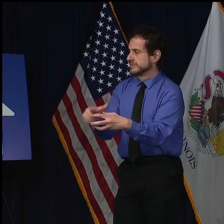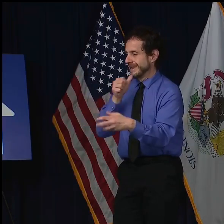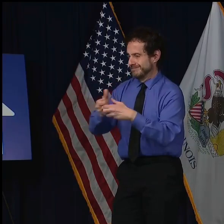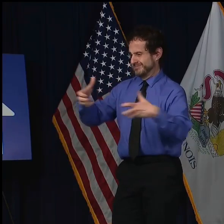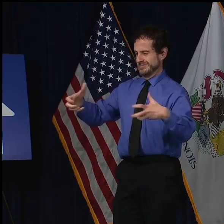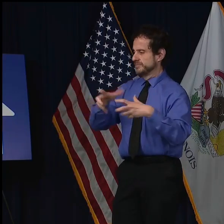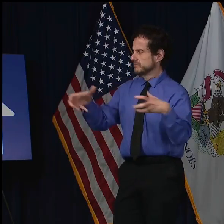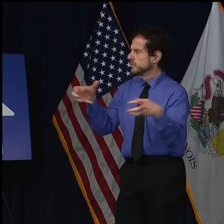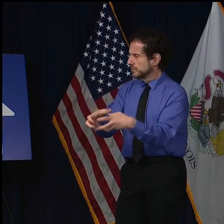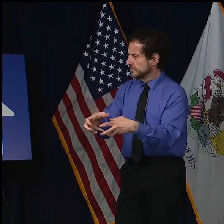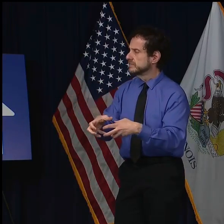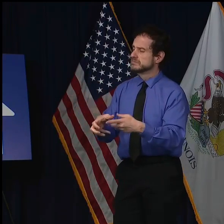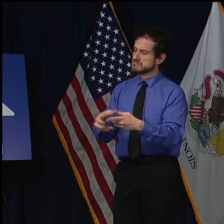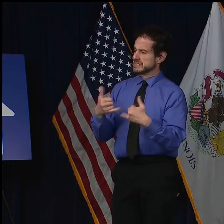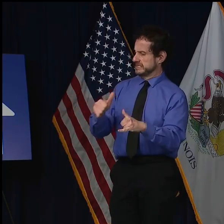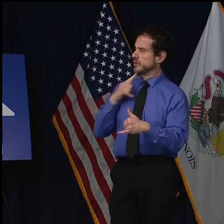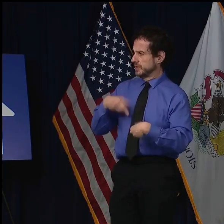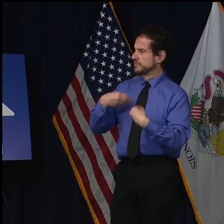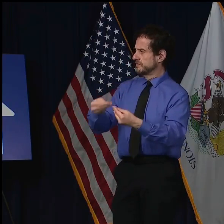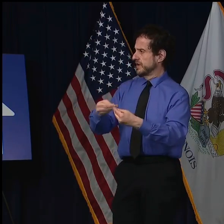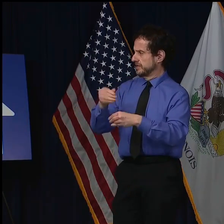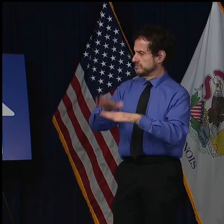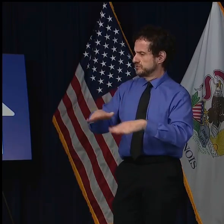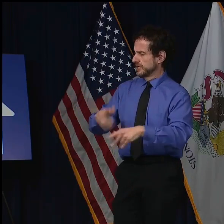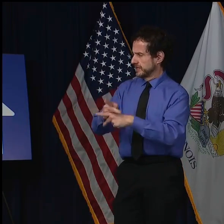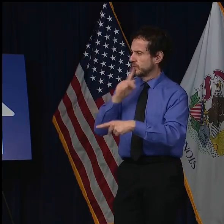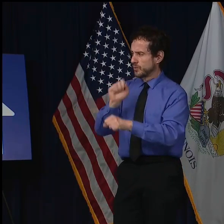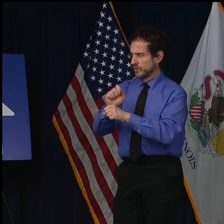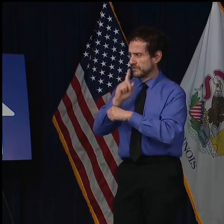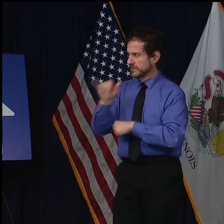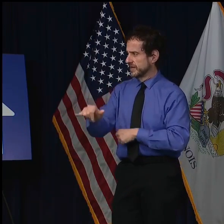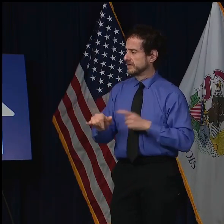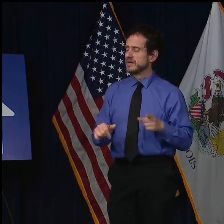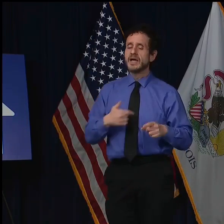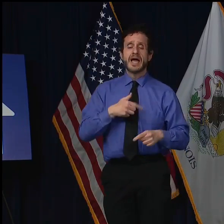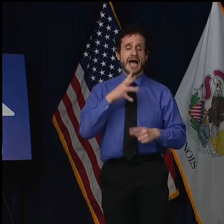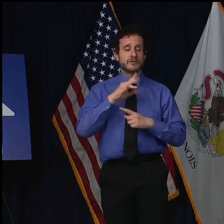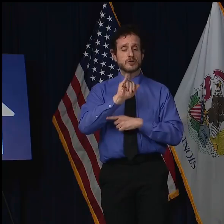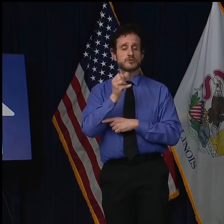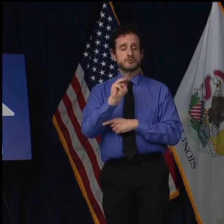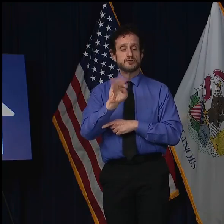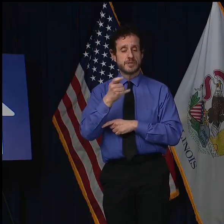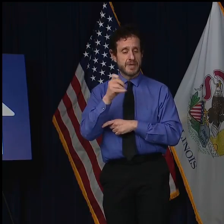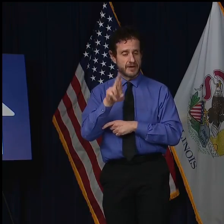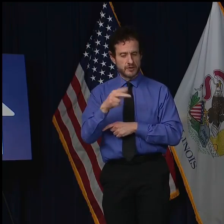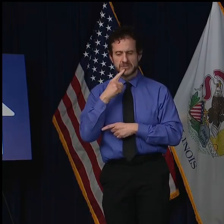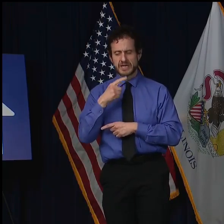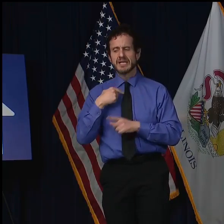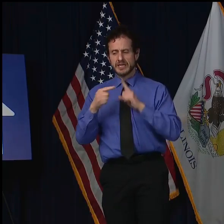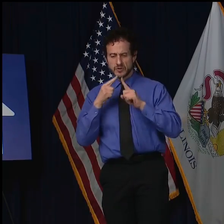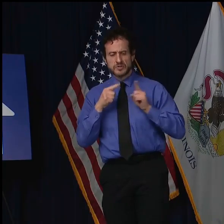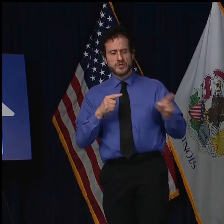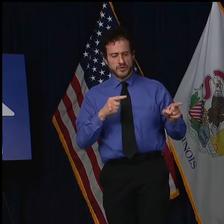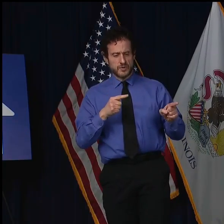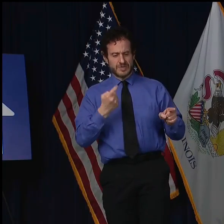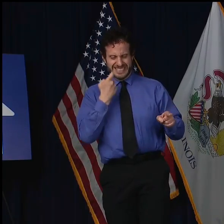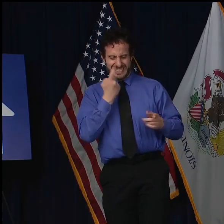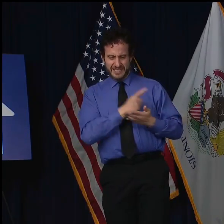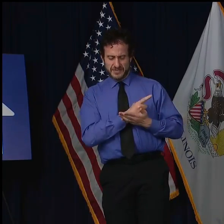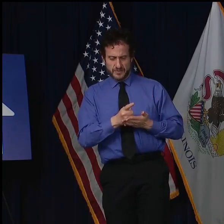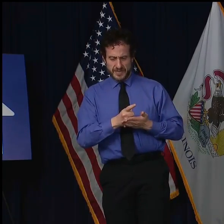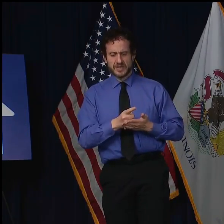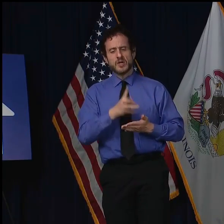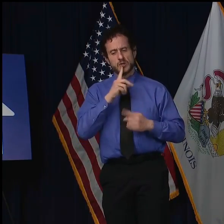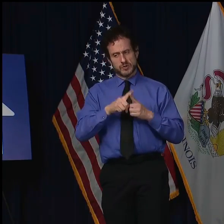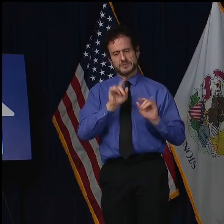Lisa Donovan at the Chicago Tribune. I talked with former Governor Jim Edgar, who said he spoke by phone with Governor Pritzker this week. Governor Edgar said they talked